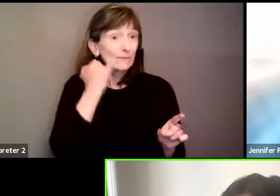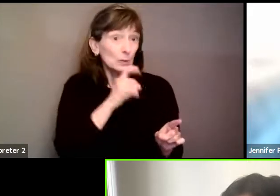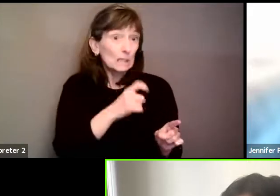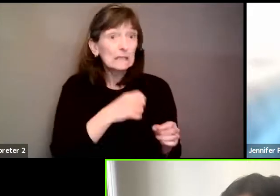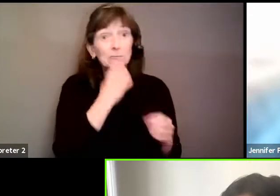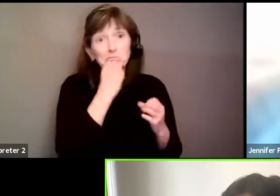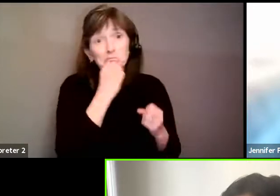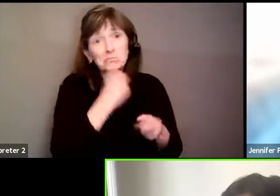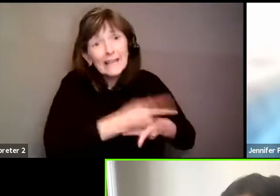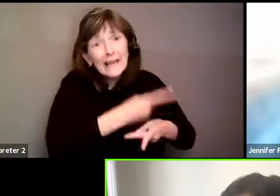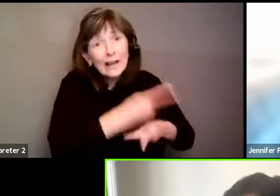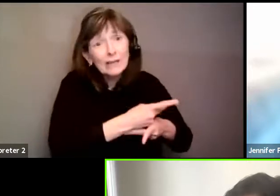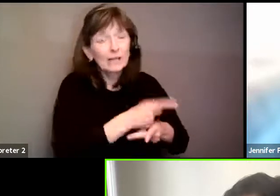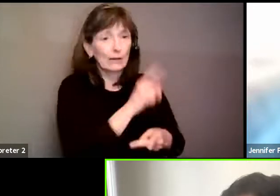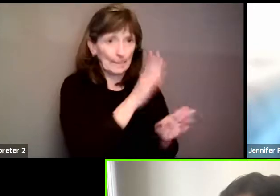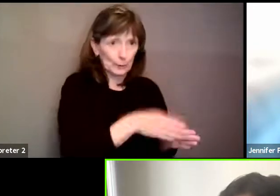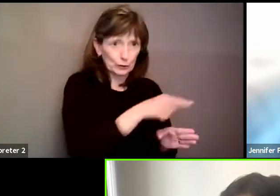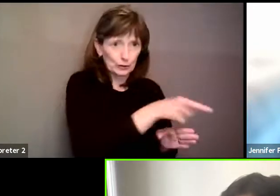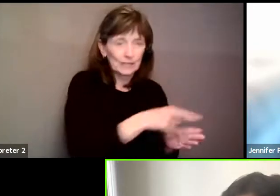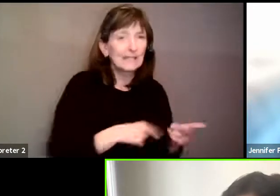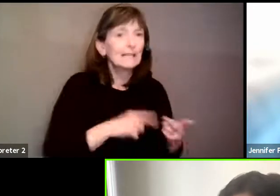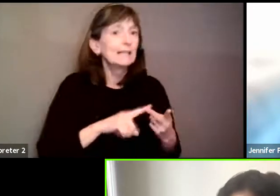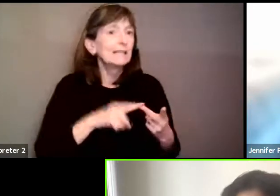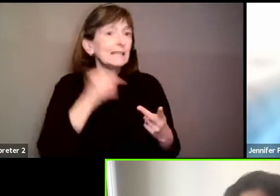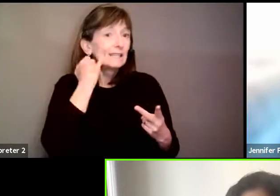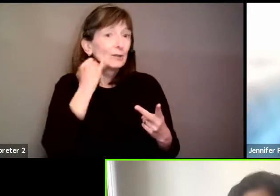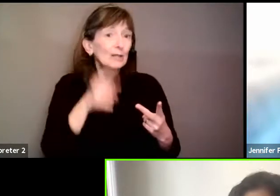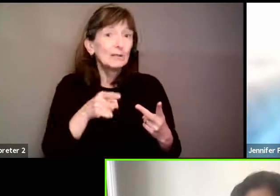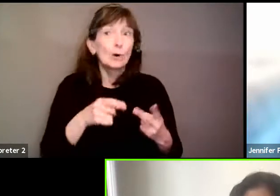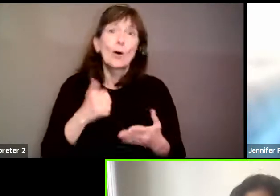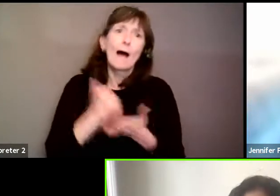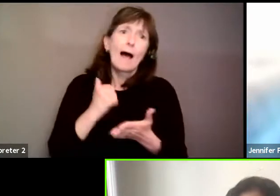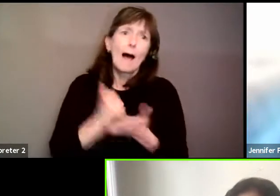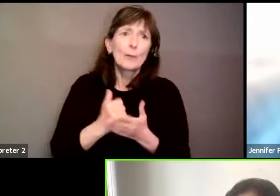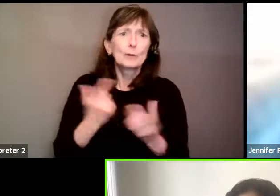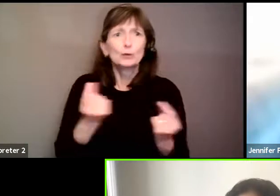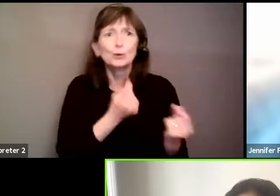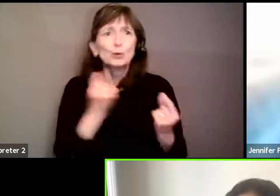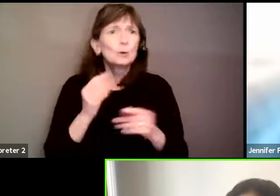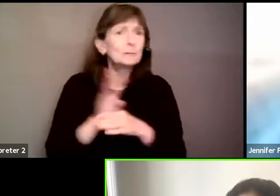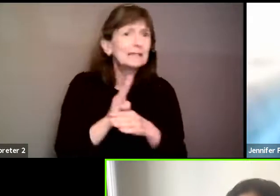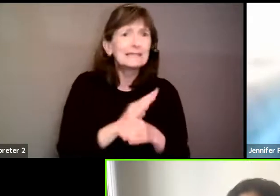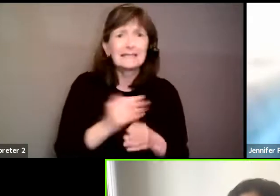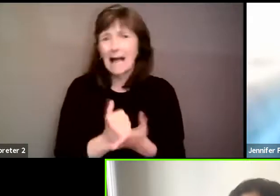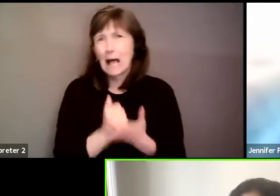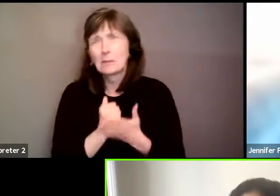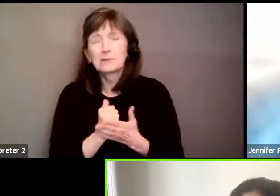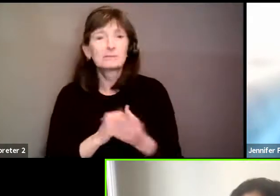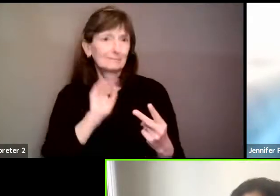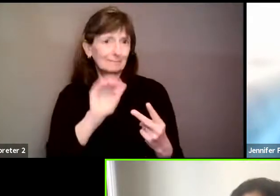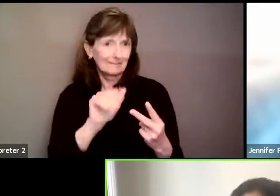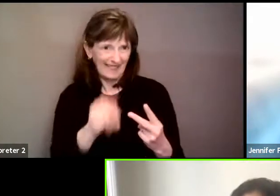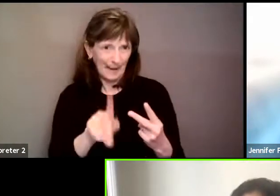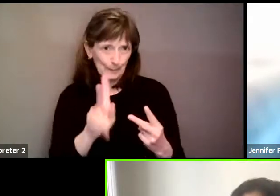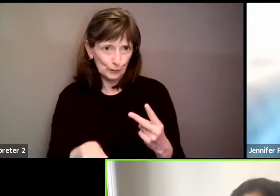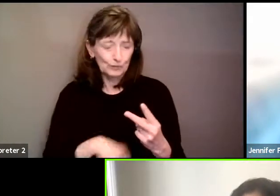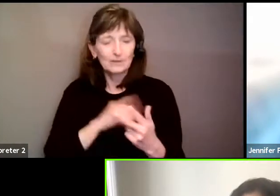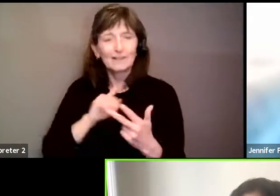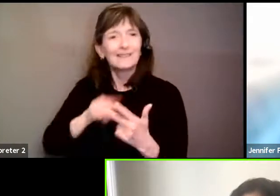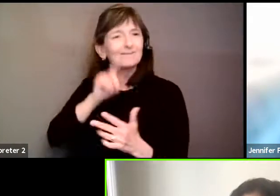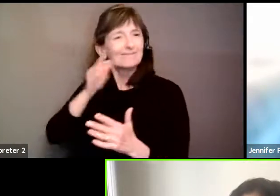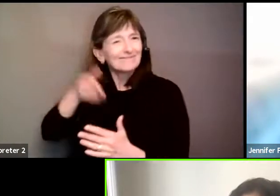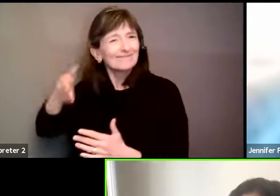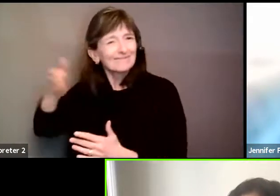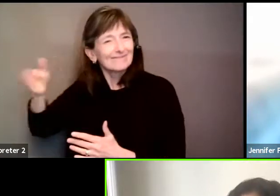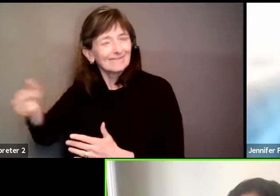that can, I don't know, help you do your errands run when you need help with that. And I feel like for me, coming out of